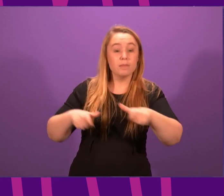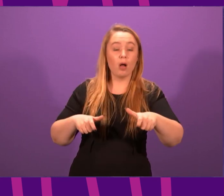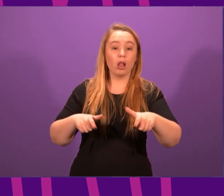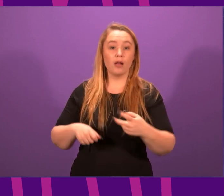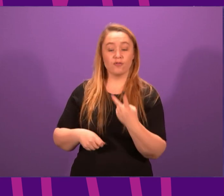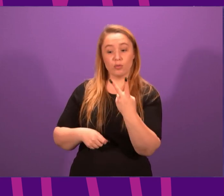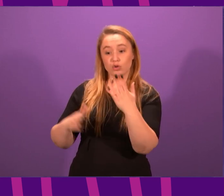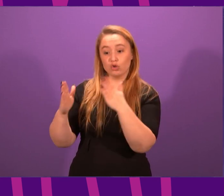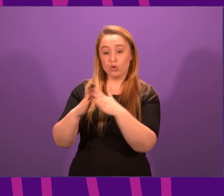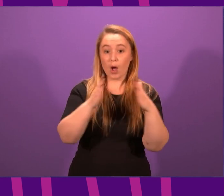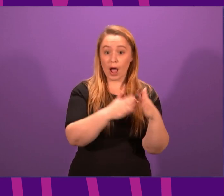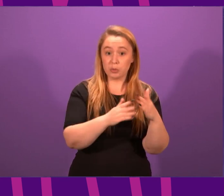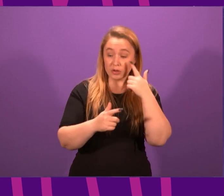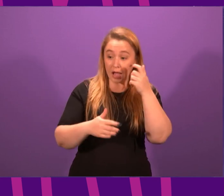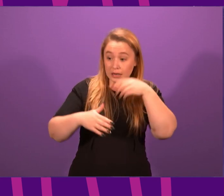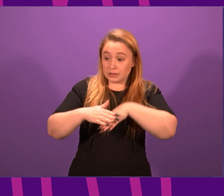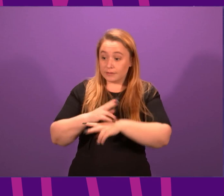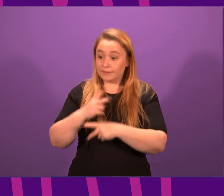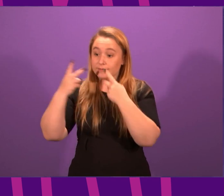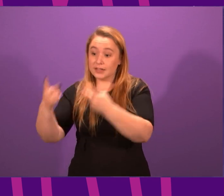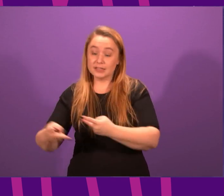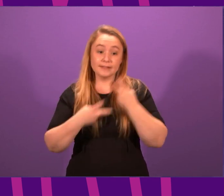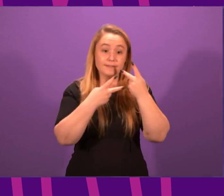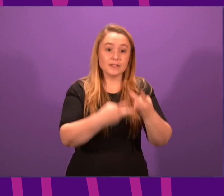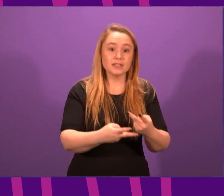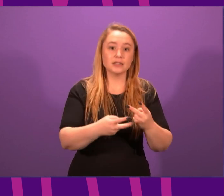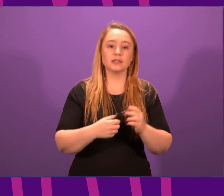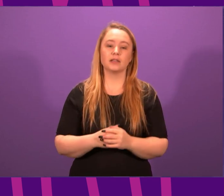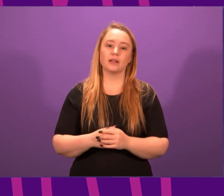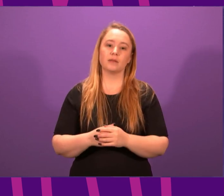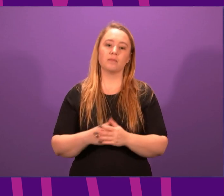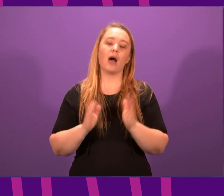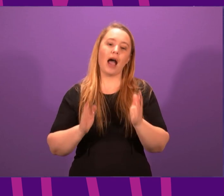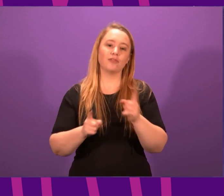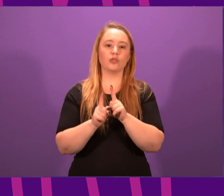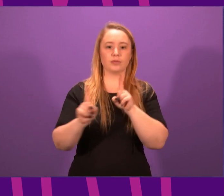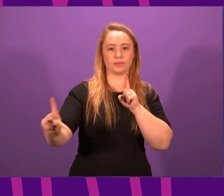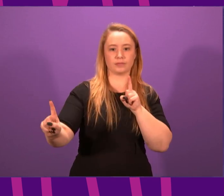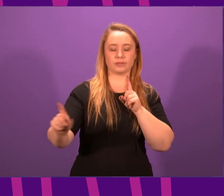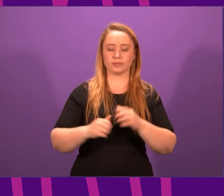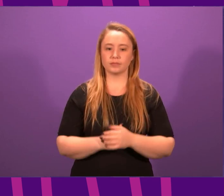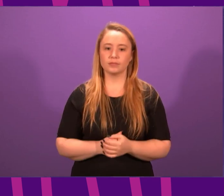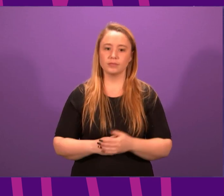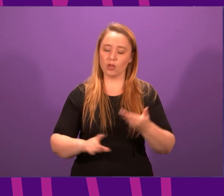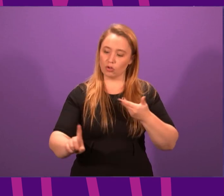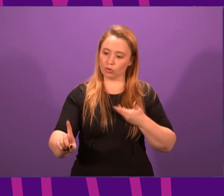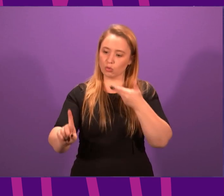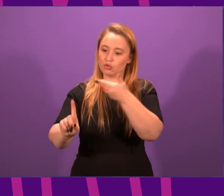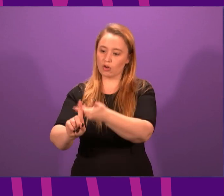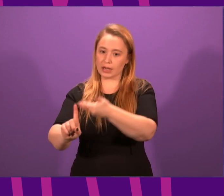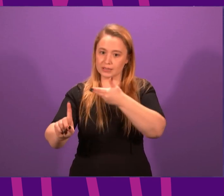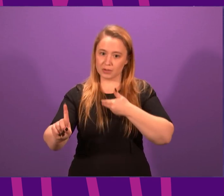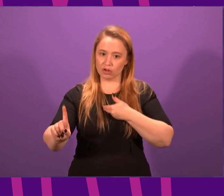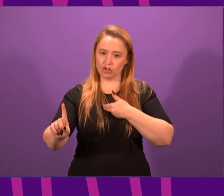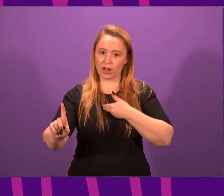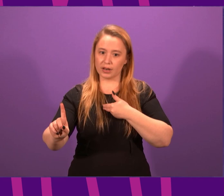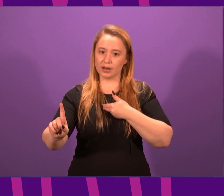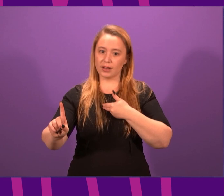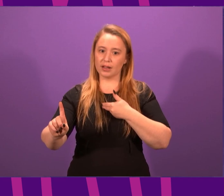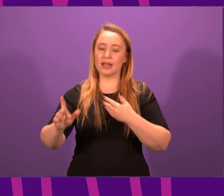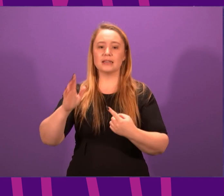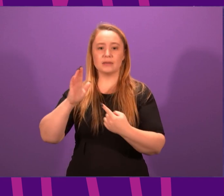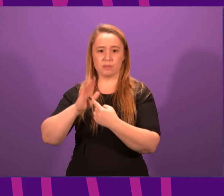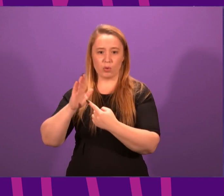observing social distancing and any additional regulations deemed necessary. Any increased risk of transmission must be balanced against the positive impact on people's